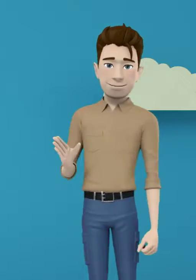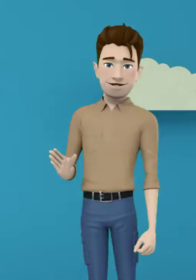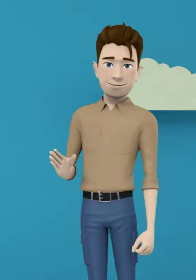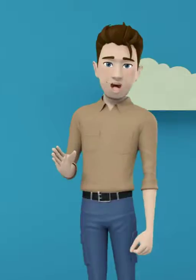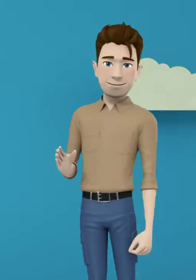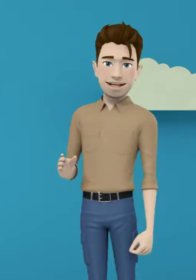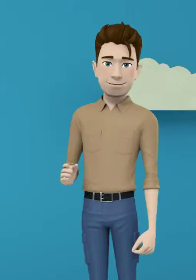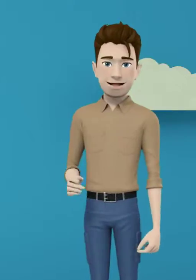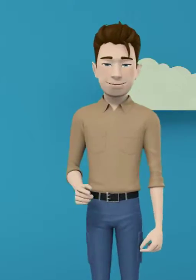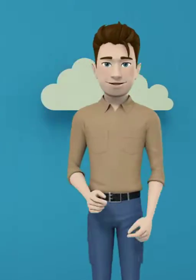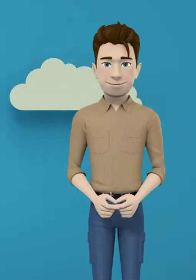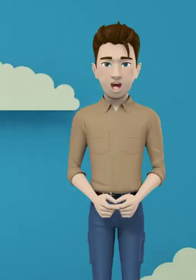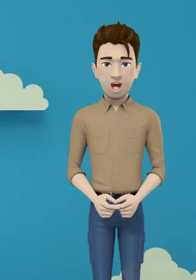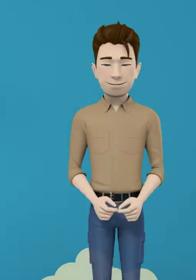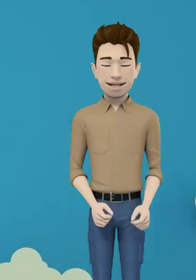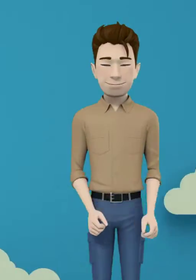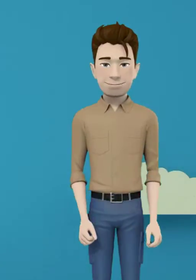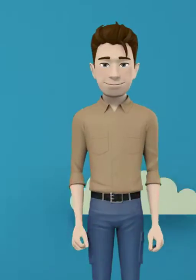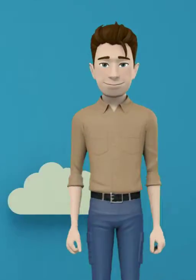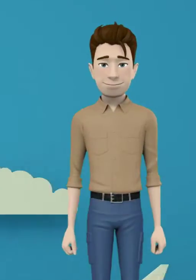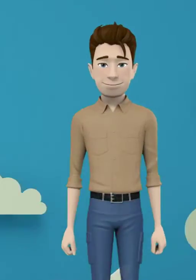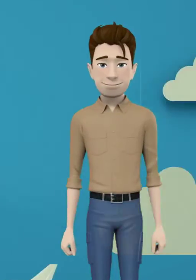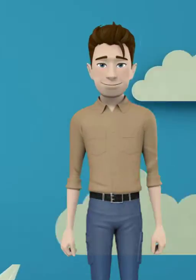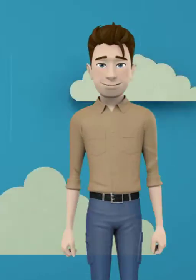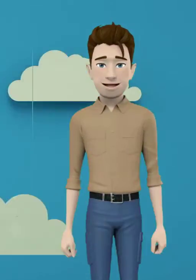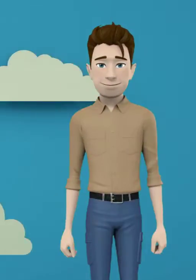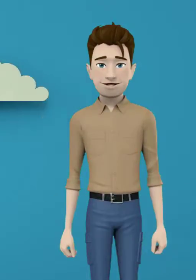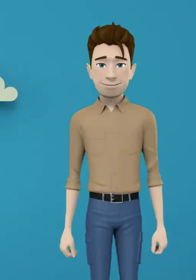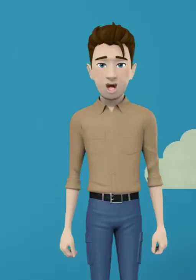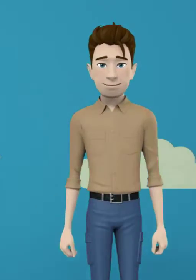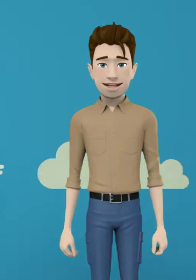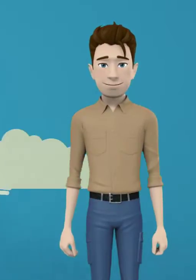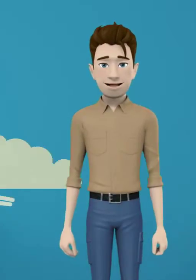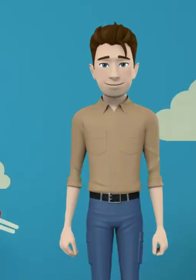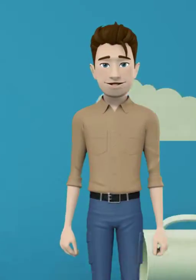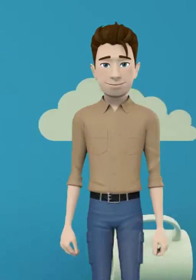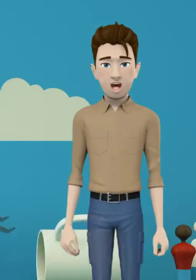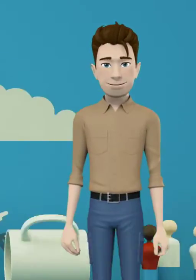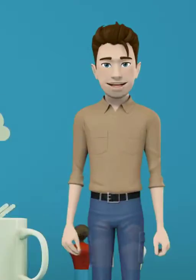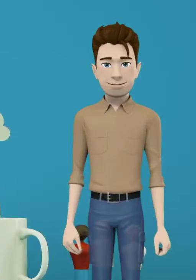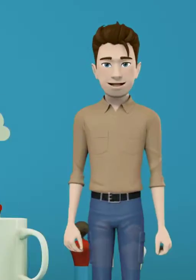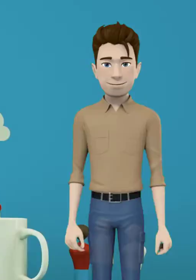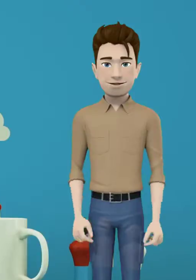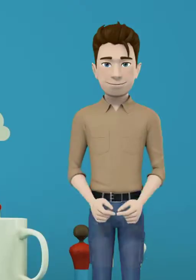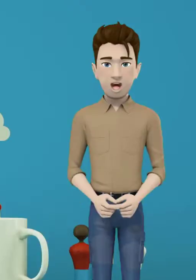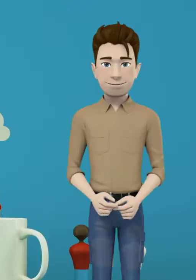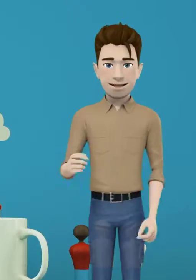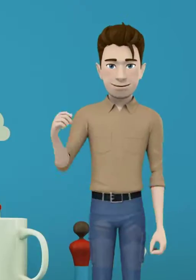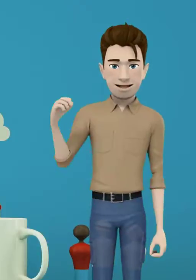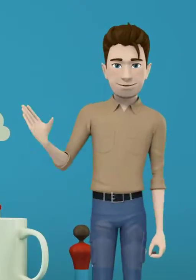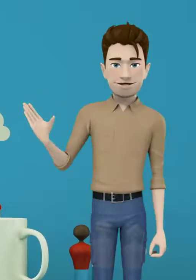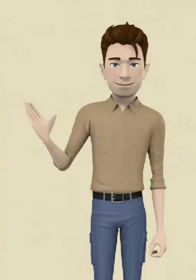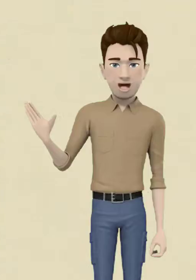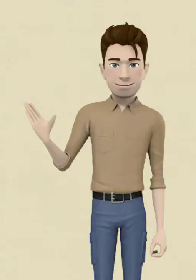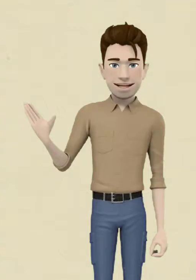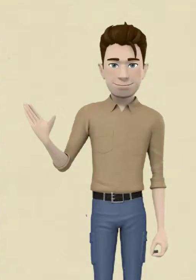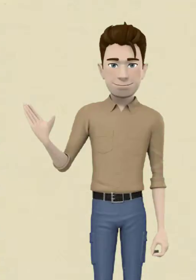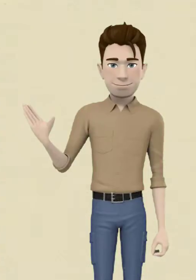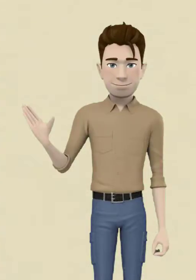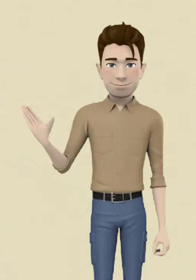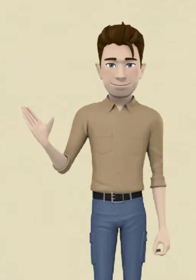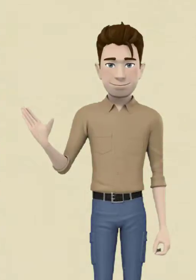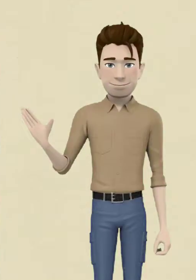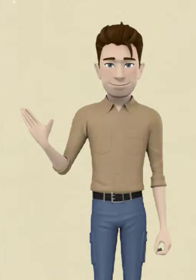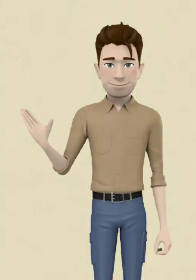up looking ridiculous, which comprises, of course, almost all the most interesting situations. In a